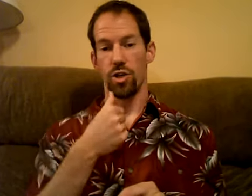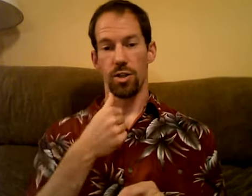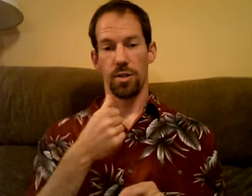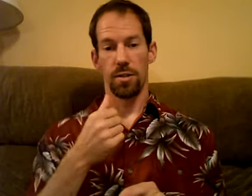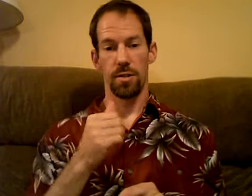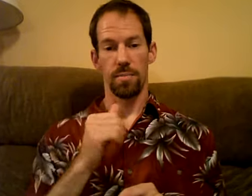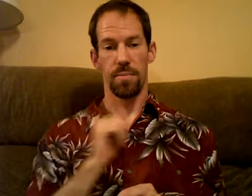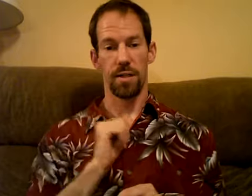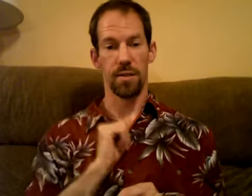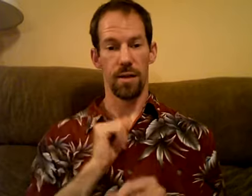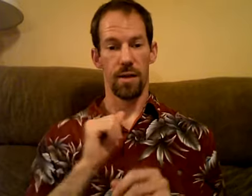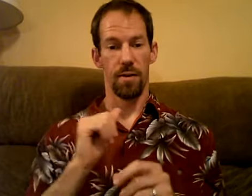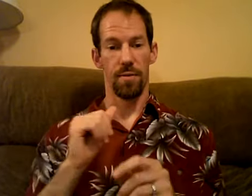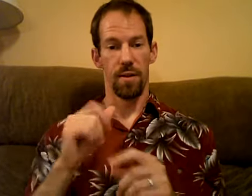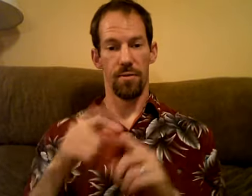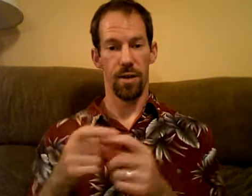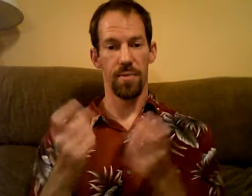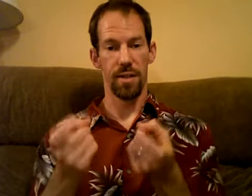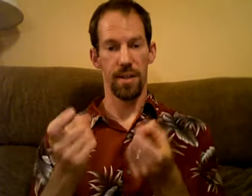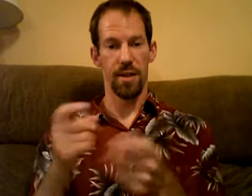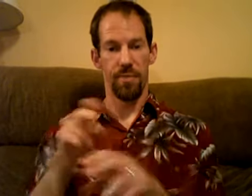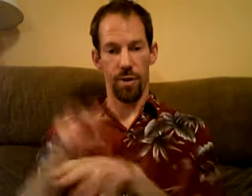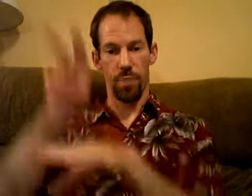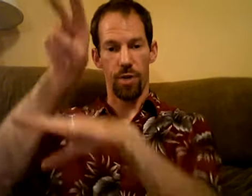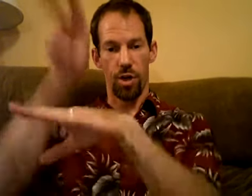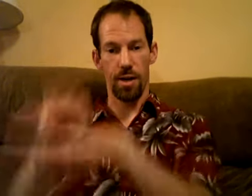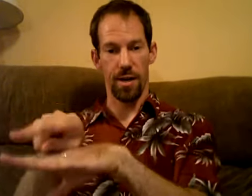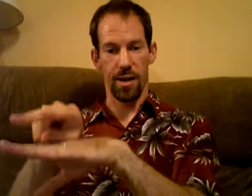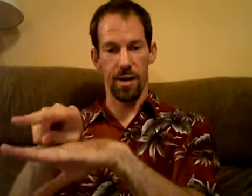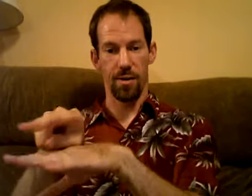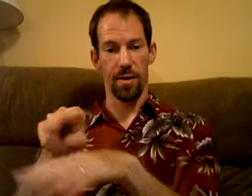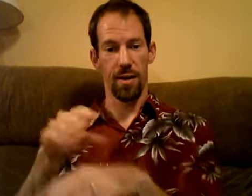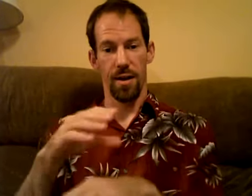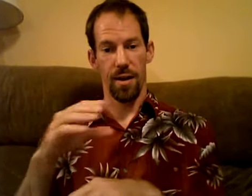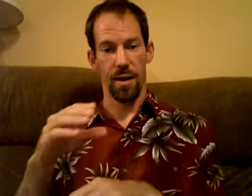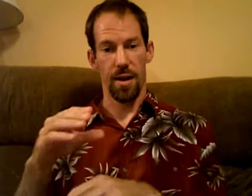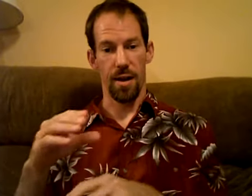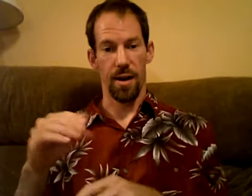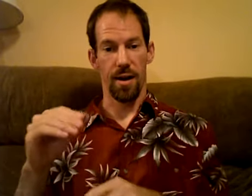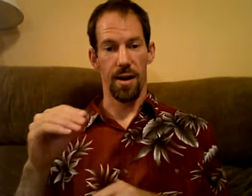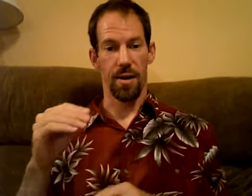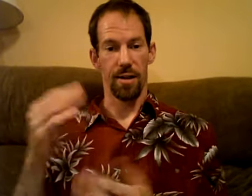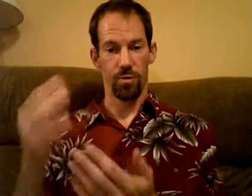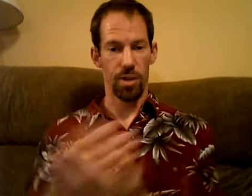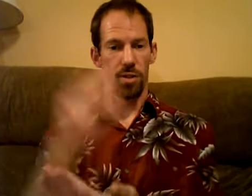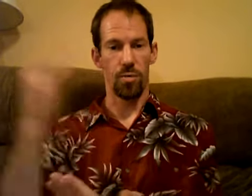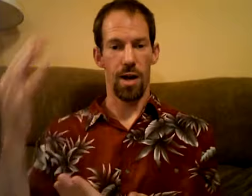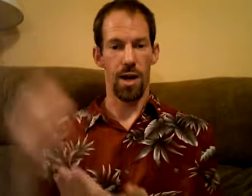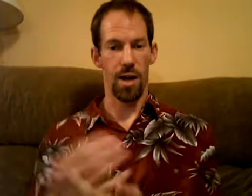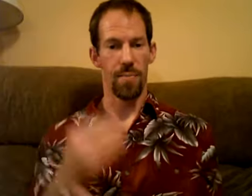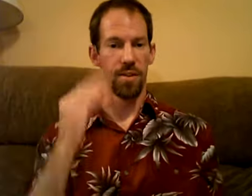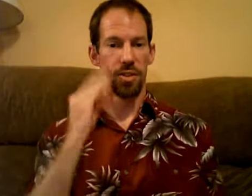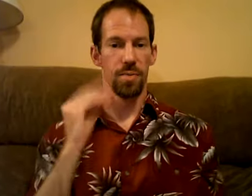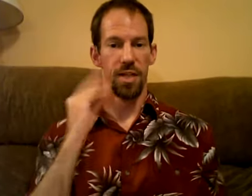injured myself from skiing, from falling down, and once in a while I've been